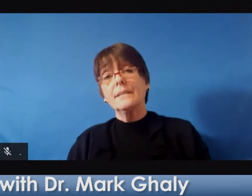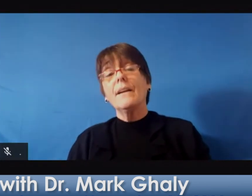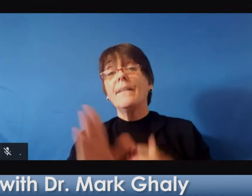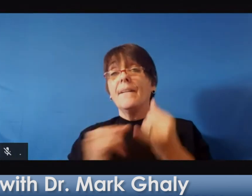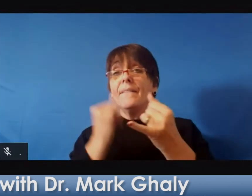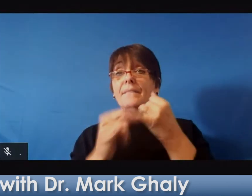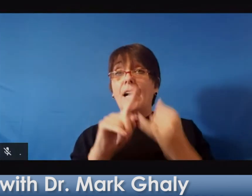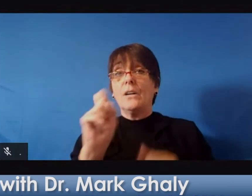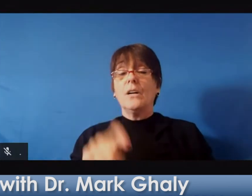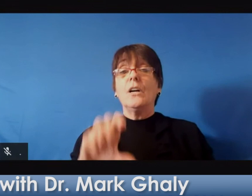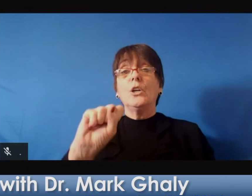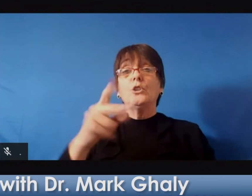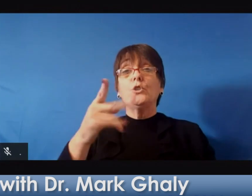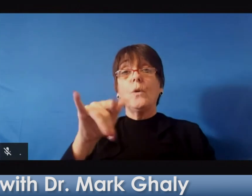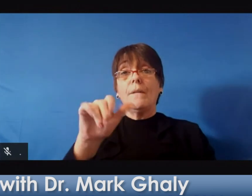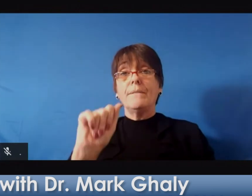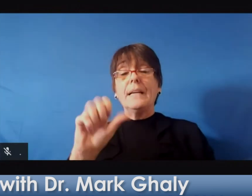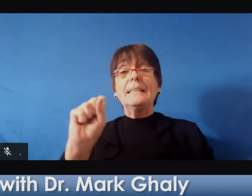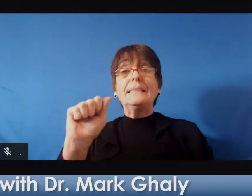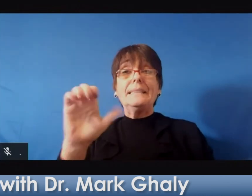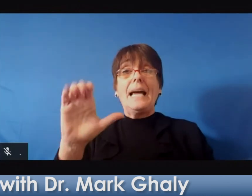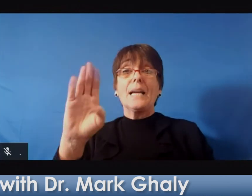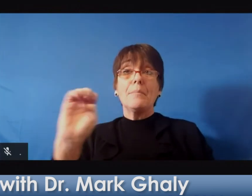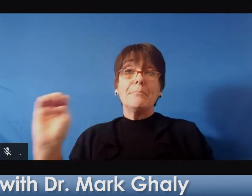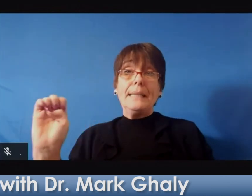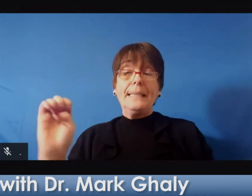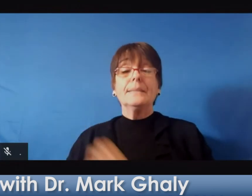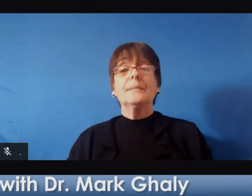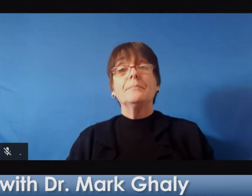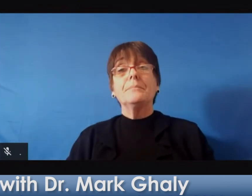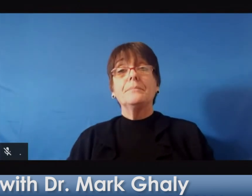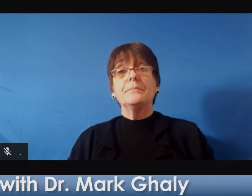question, Sophia Bolog, the Sacramento Bee.